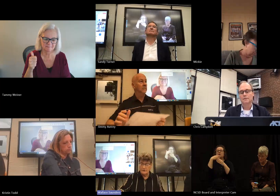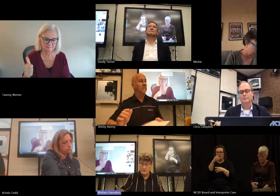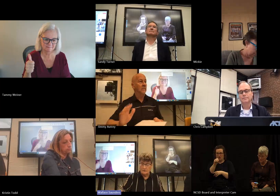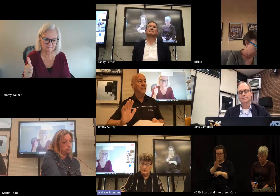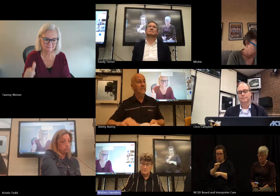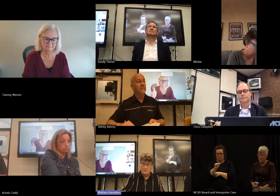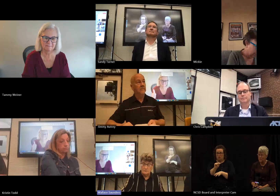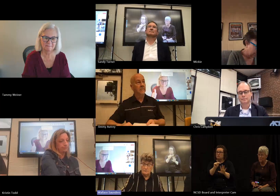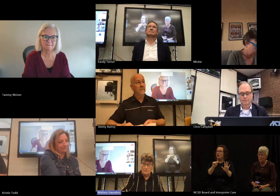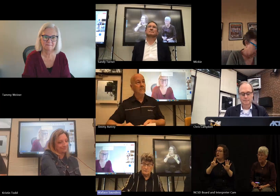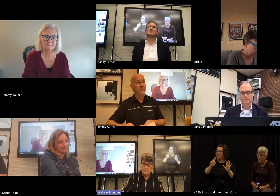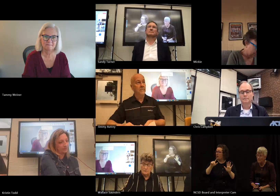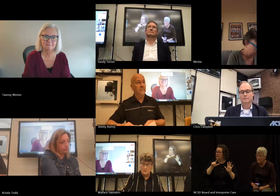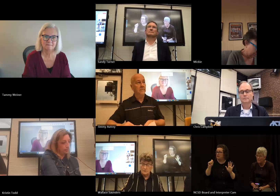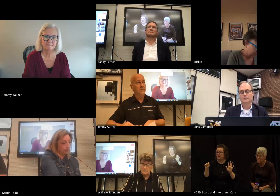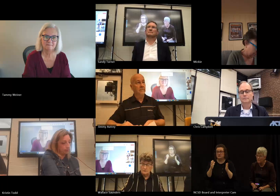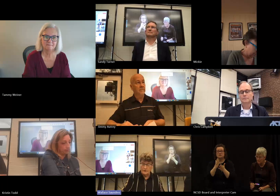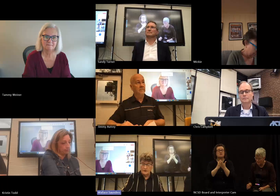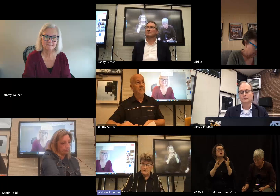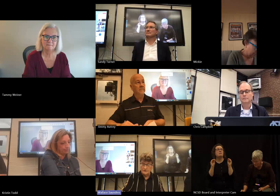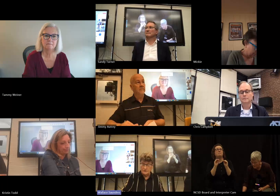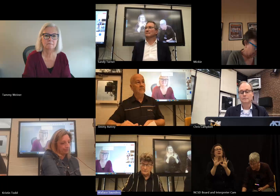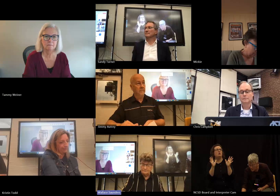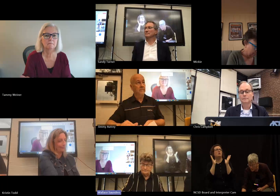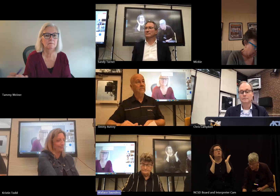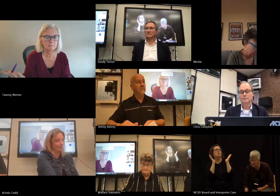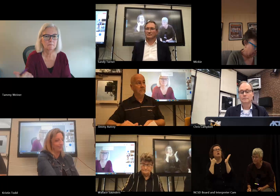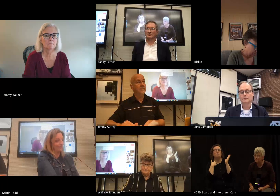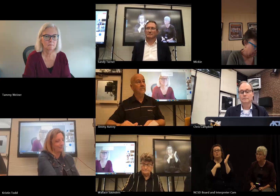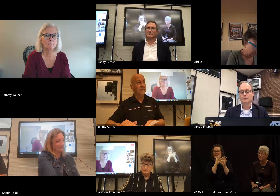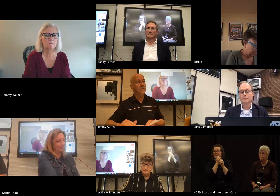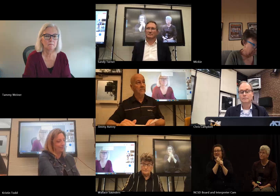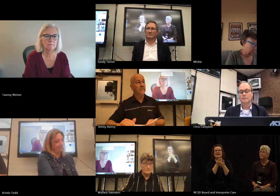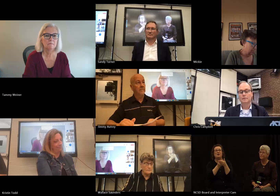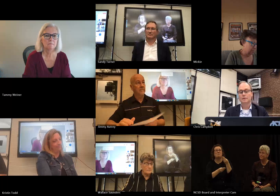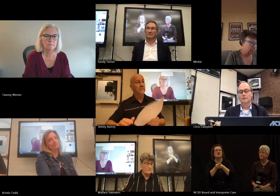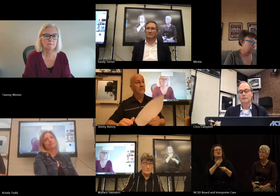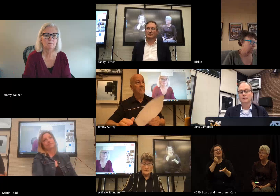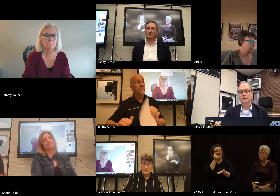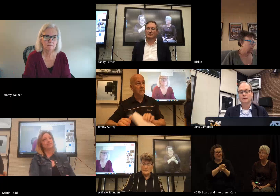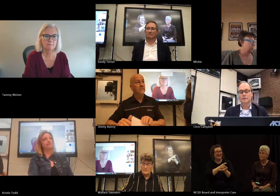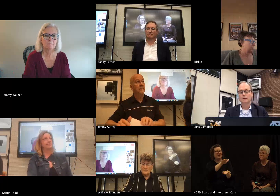some miracle we get a budget.